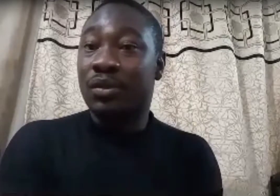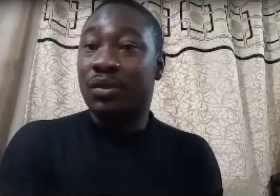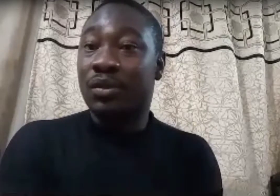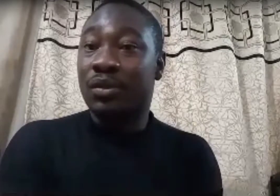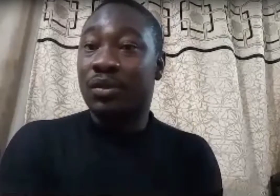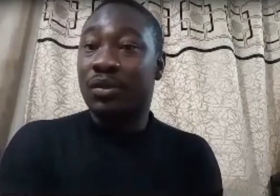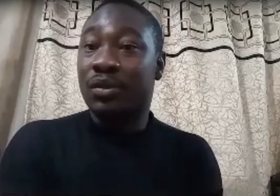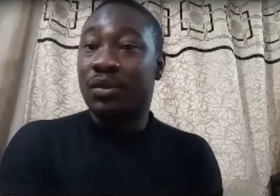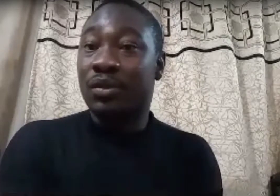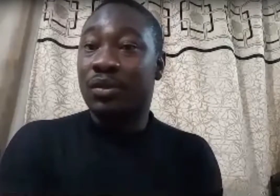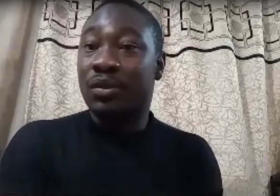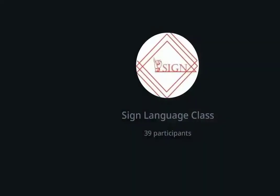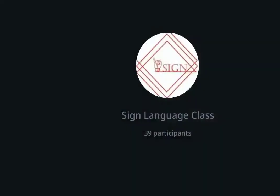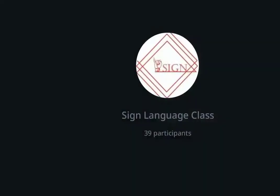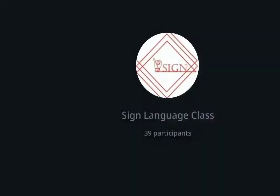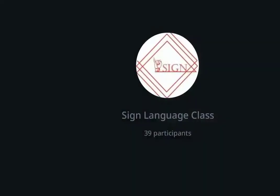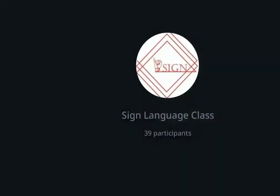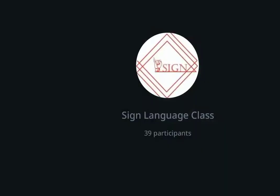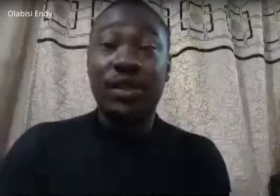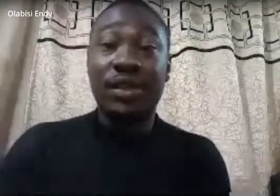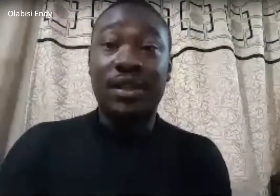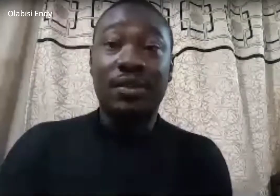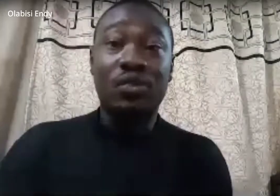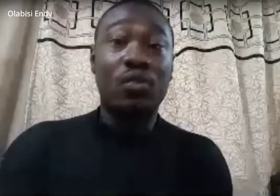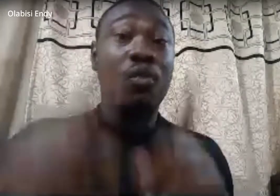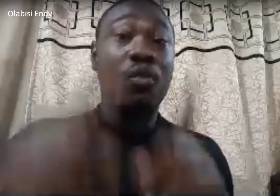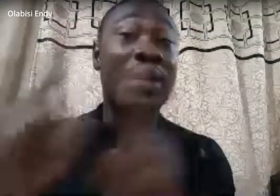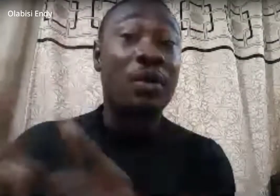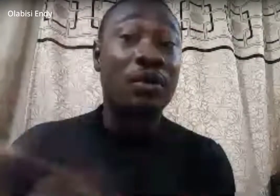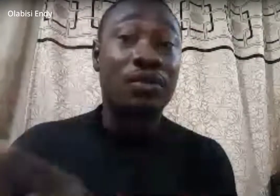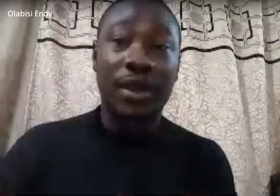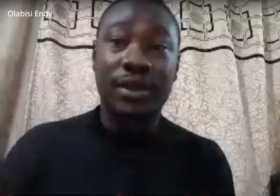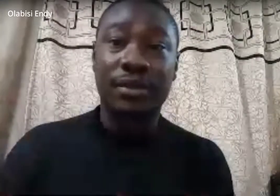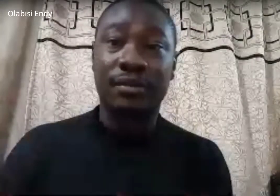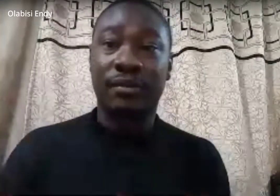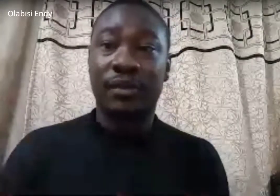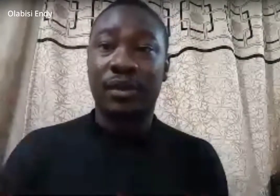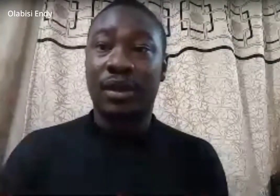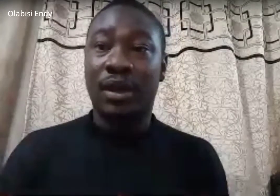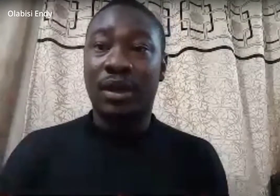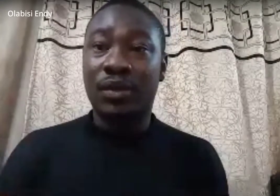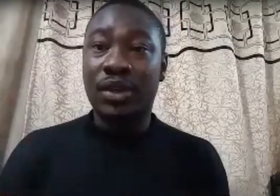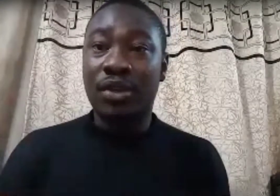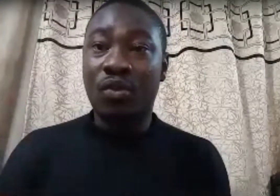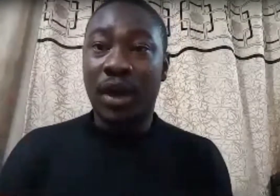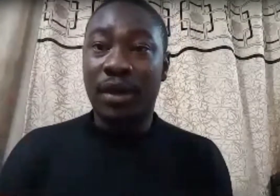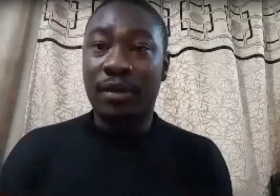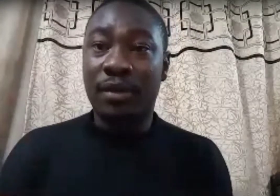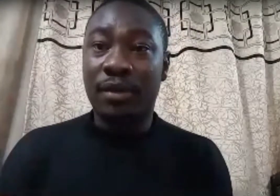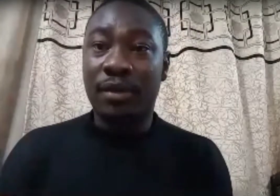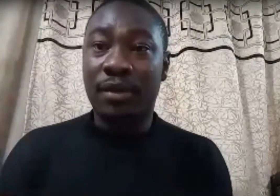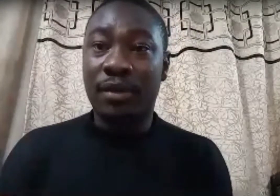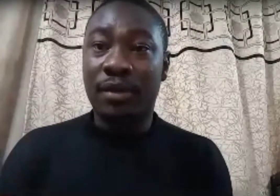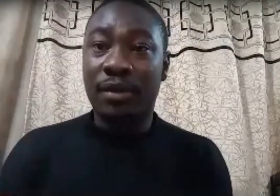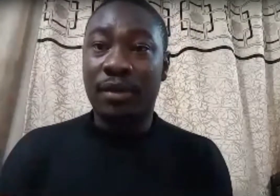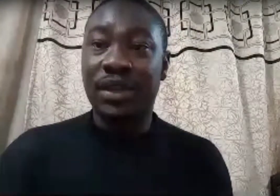is to sign 20 to 100. And I'll tell you why. 1 to 20 are just the foundational